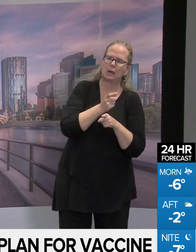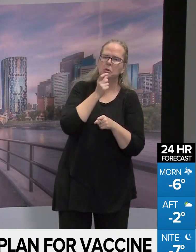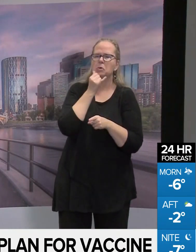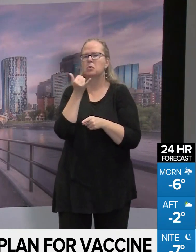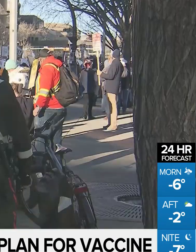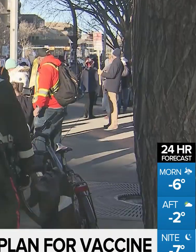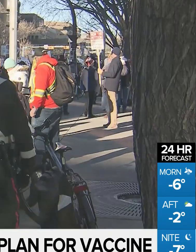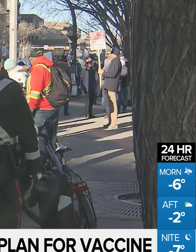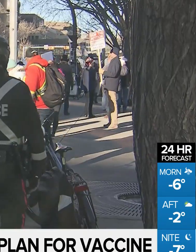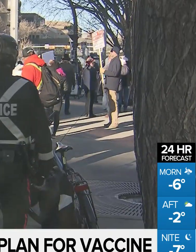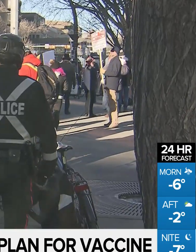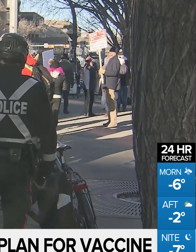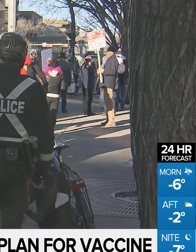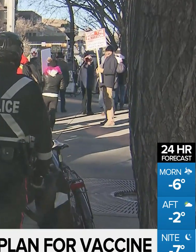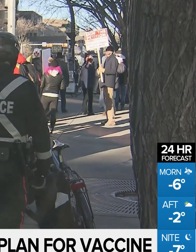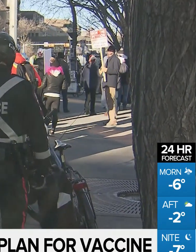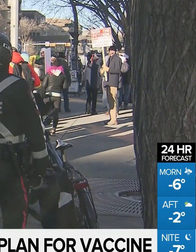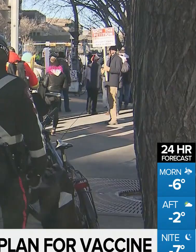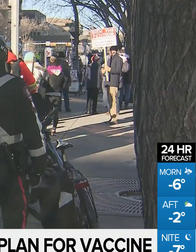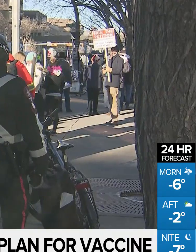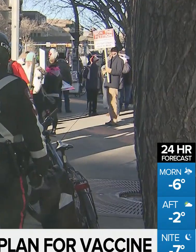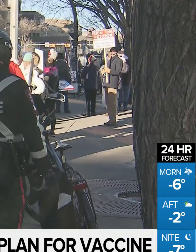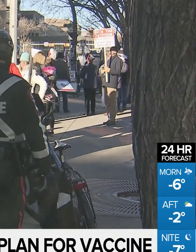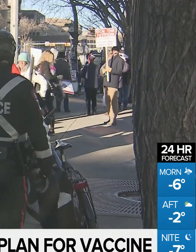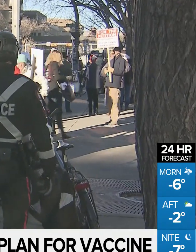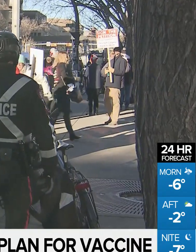answer to the voters.